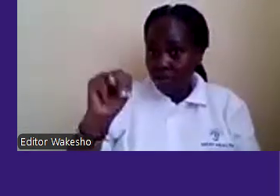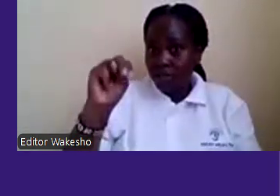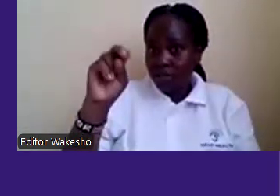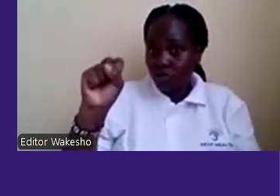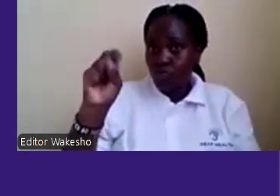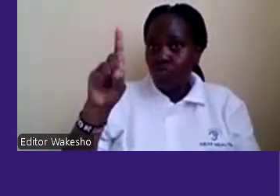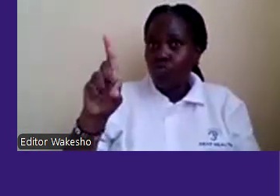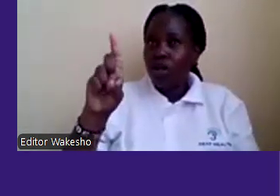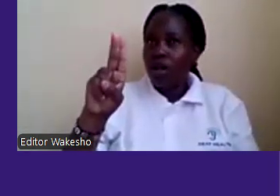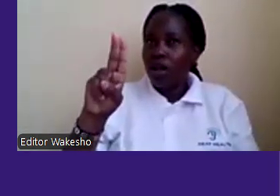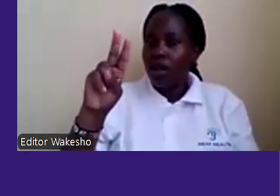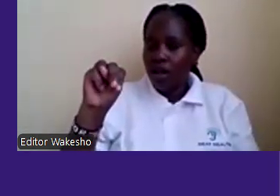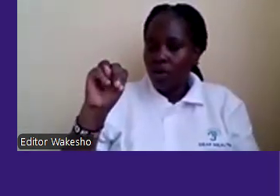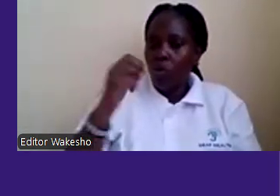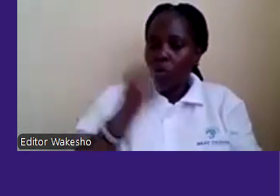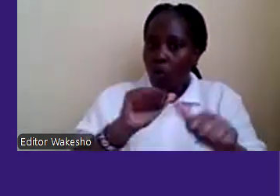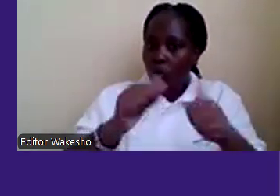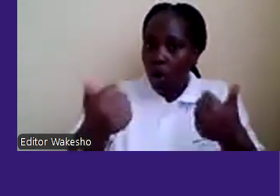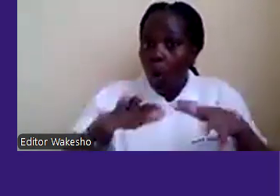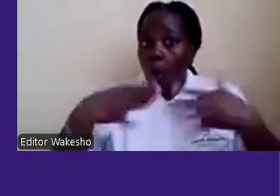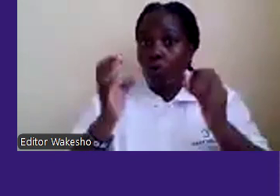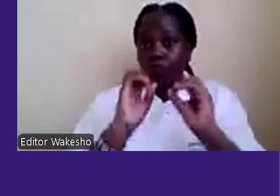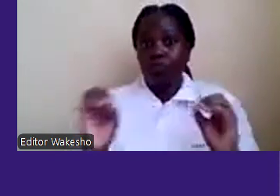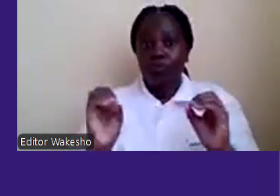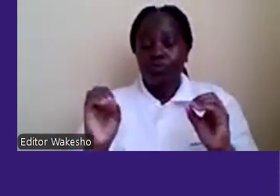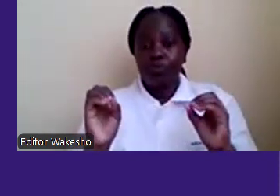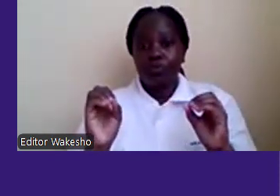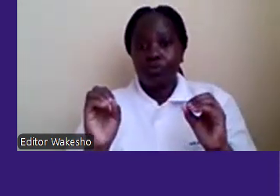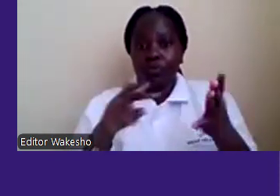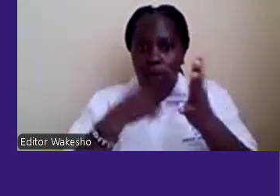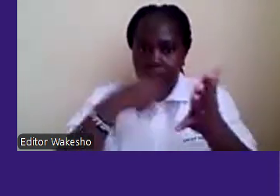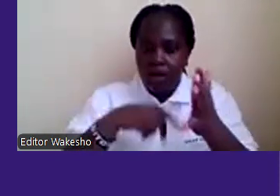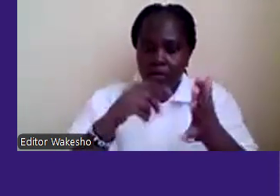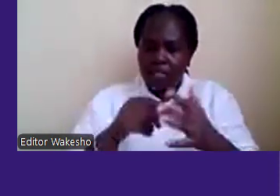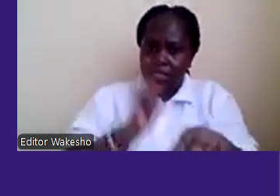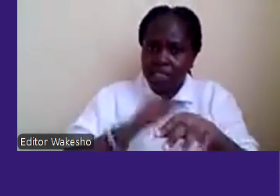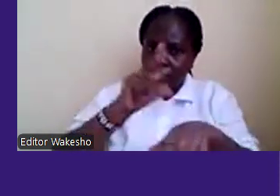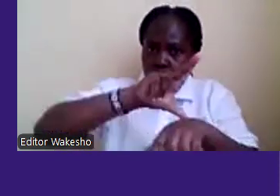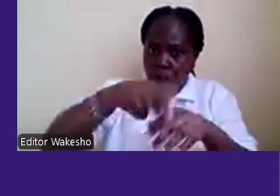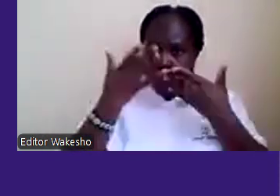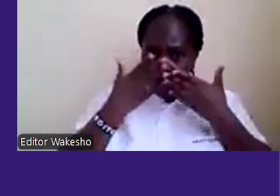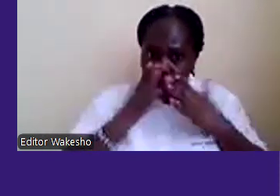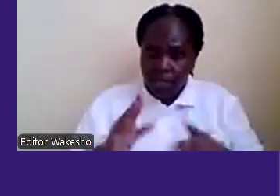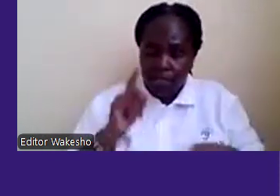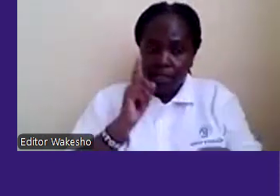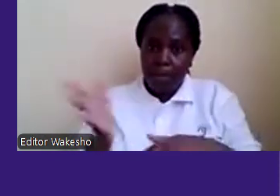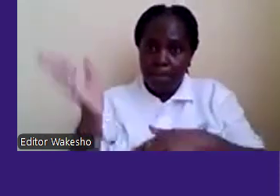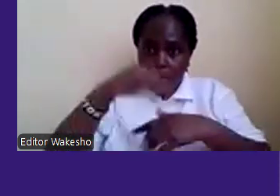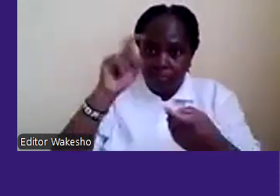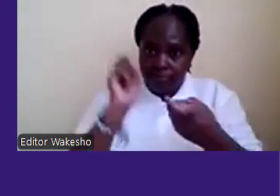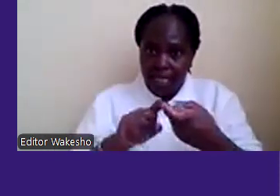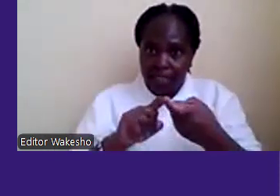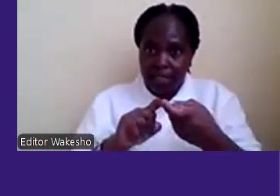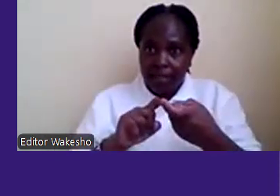this glucose into the cells? And that means that after 2 hours, when we test your blood glucose, it will be at a